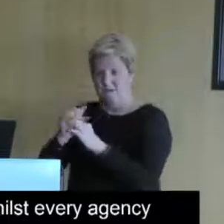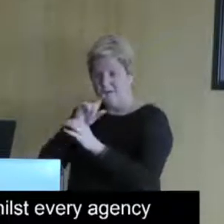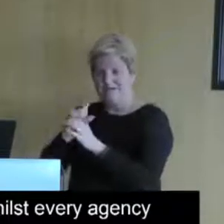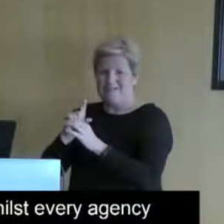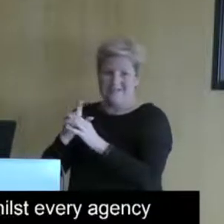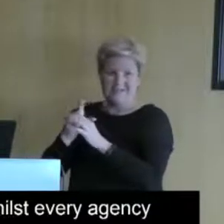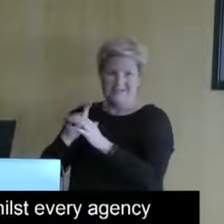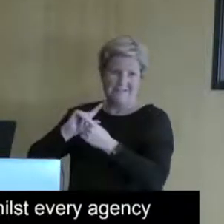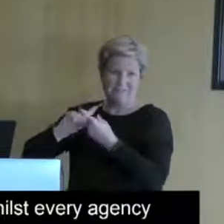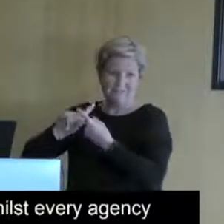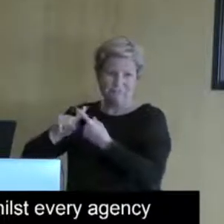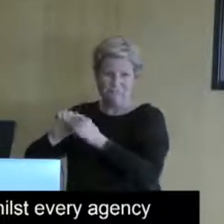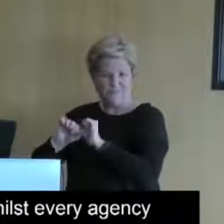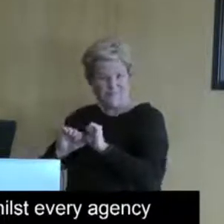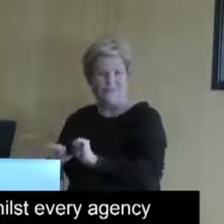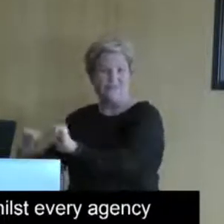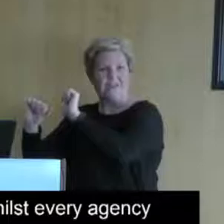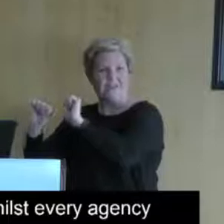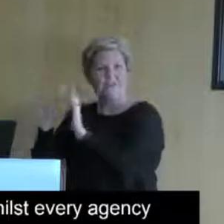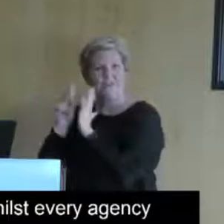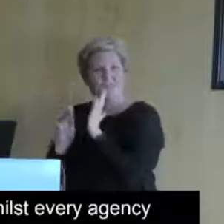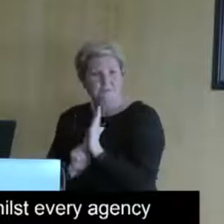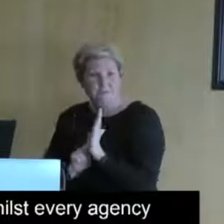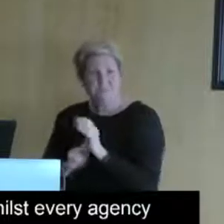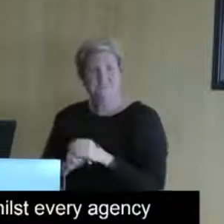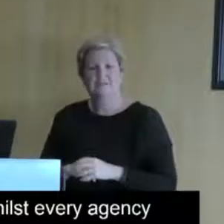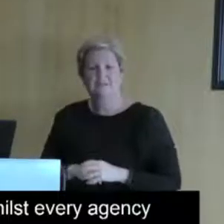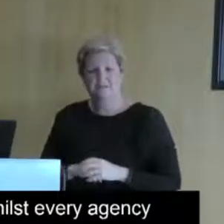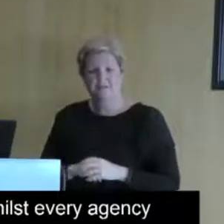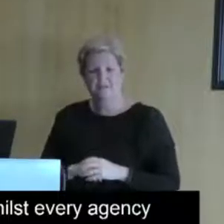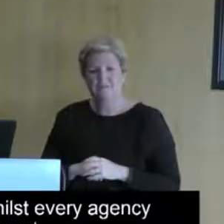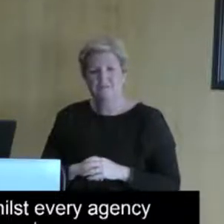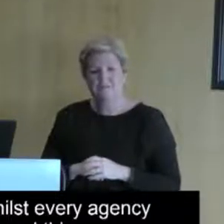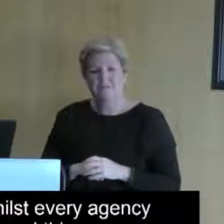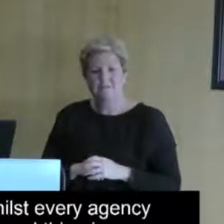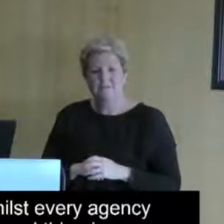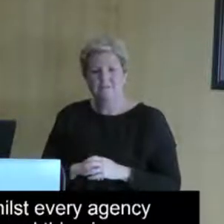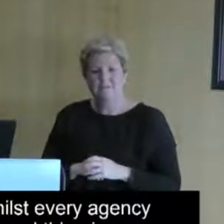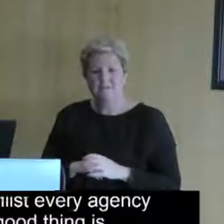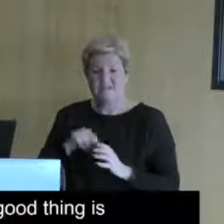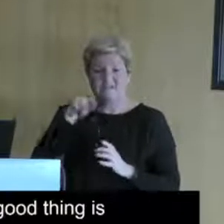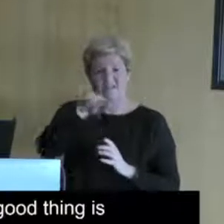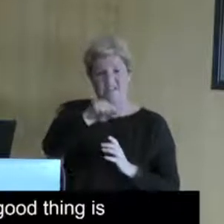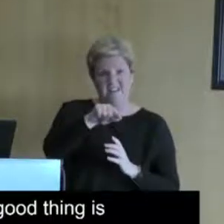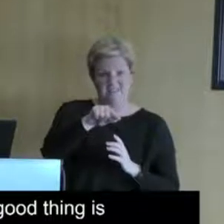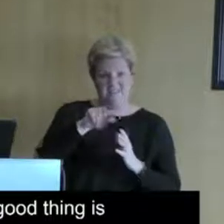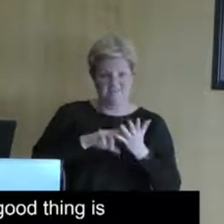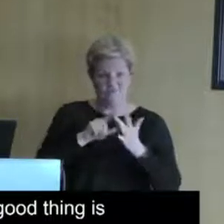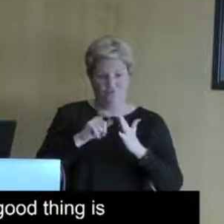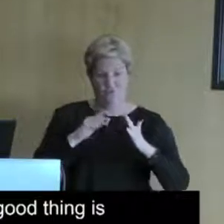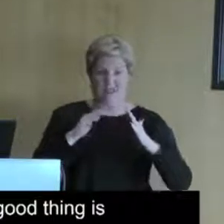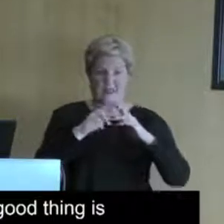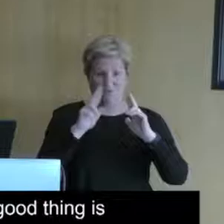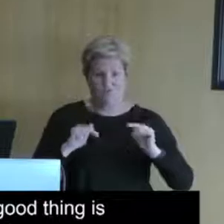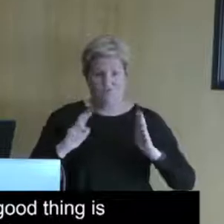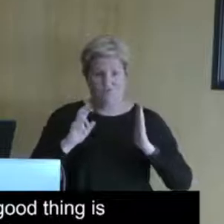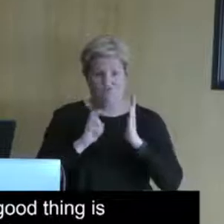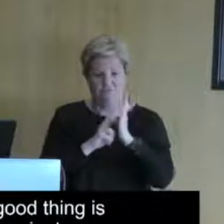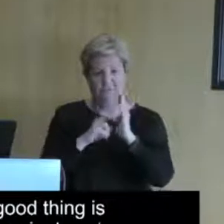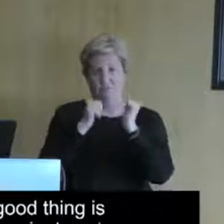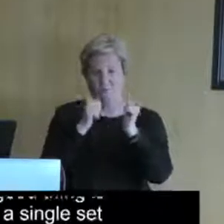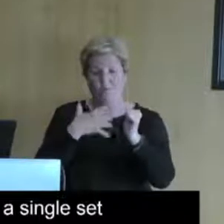difficulty in navigating the system and a difficulty in understanding what's happening. Now, whilst every agency